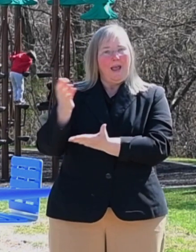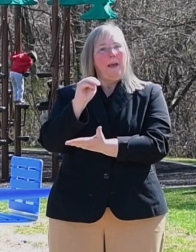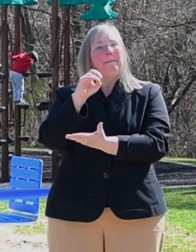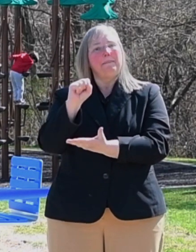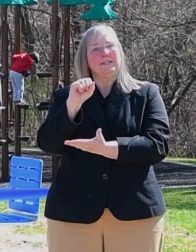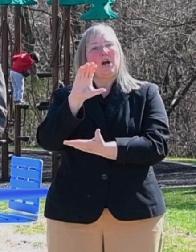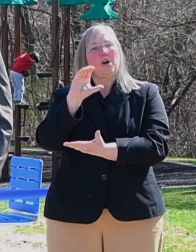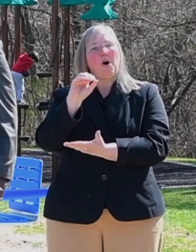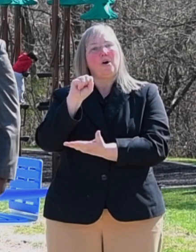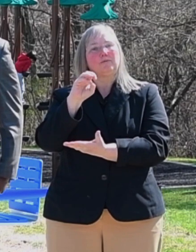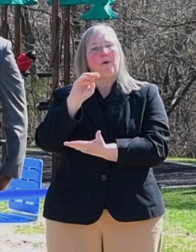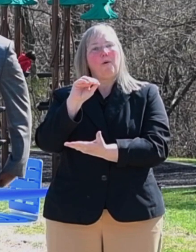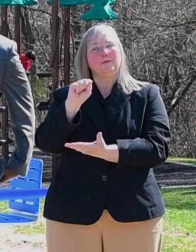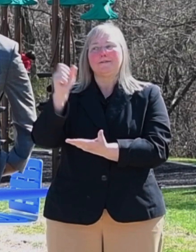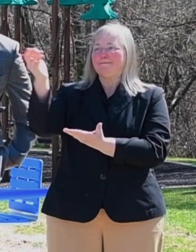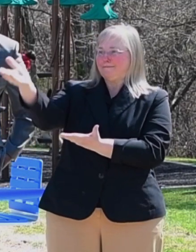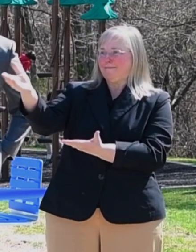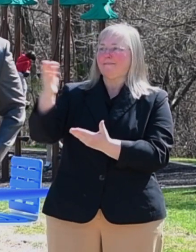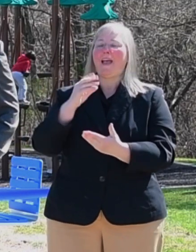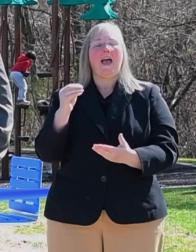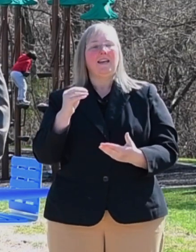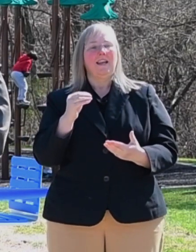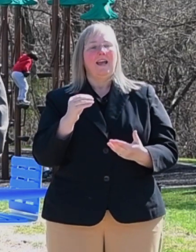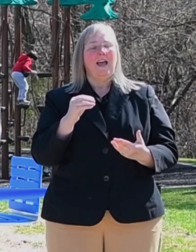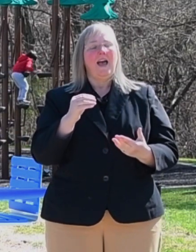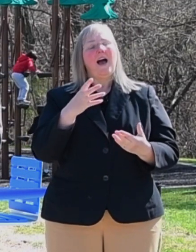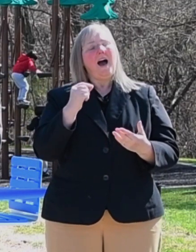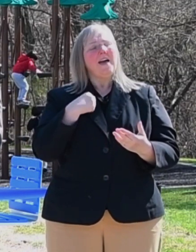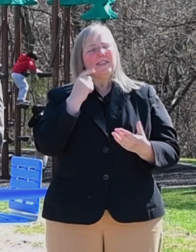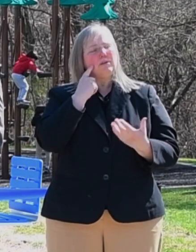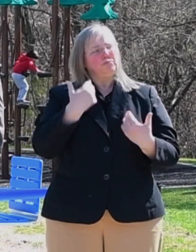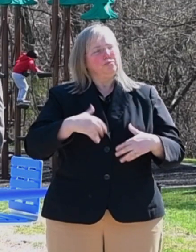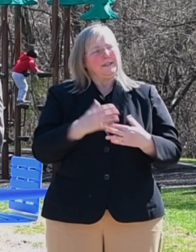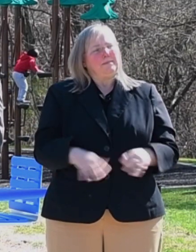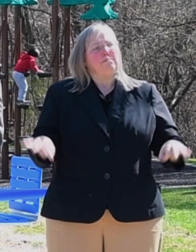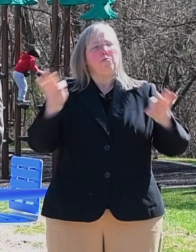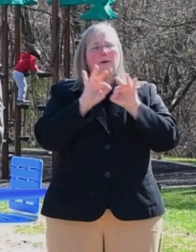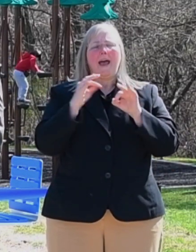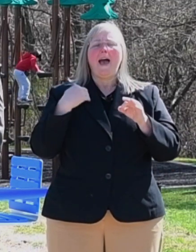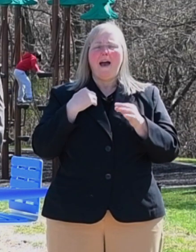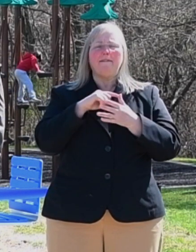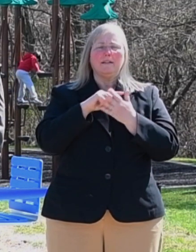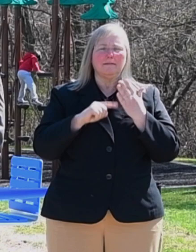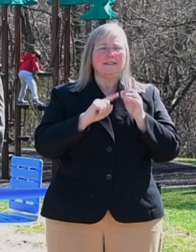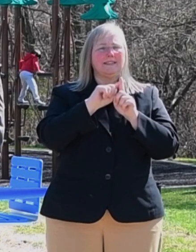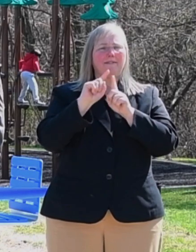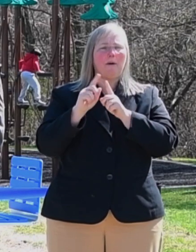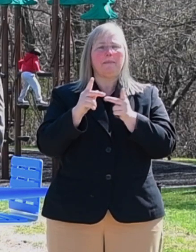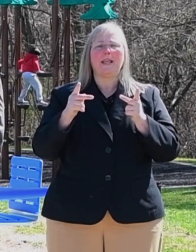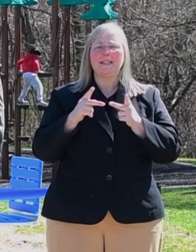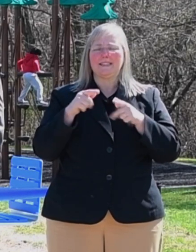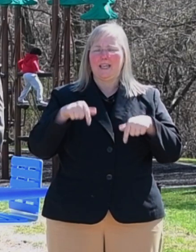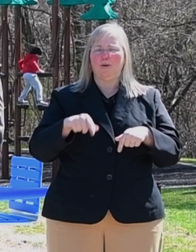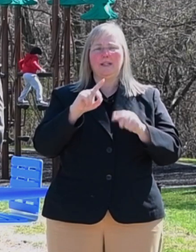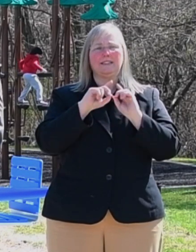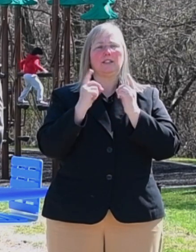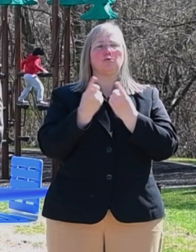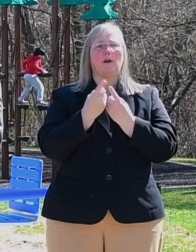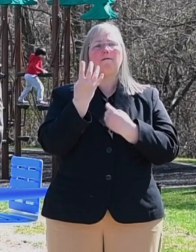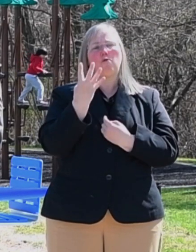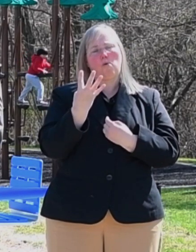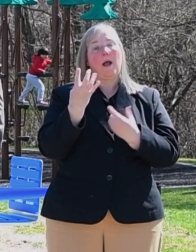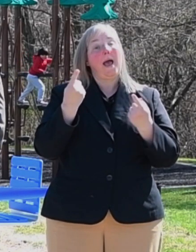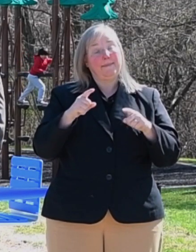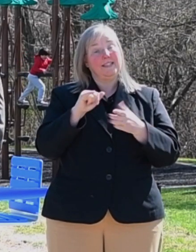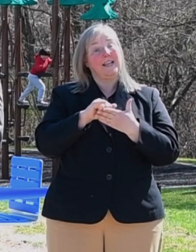And I think it's really critical to have these places here in District 4 as well, which happens